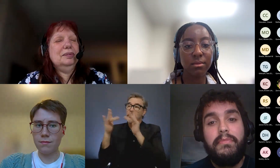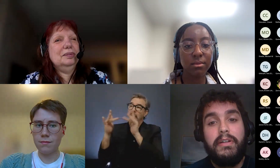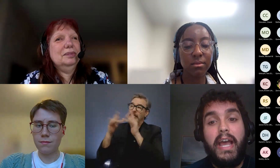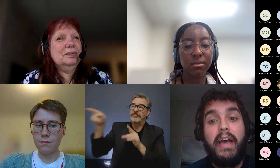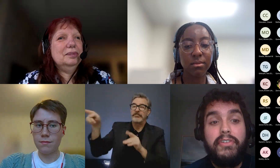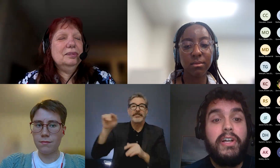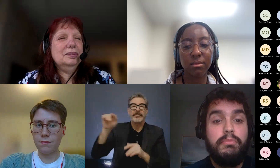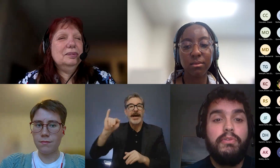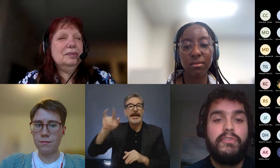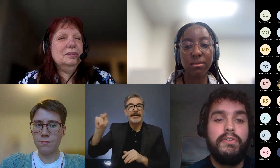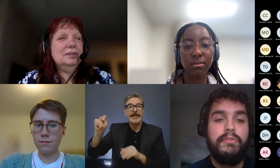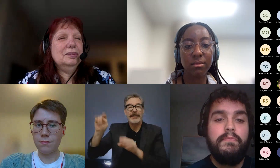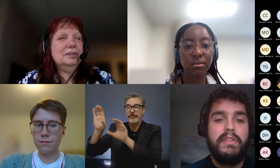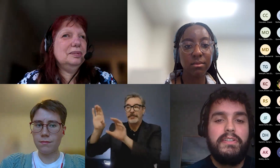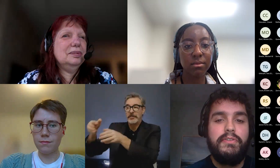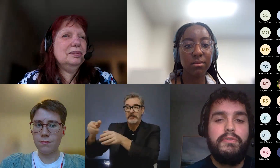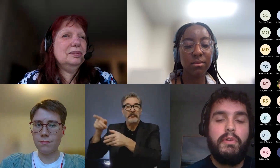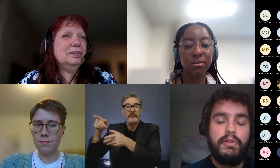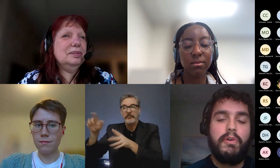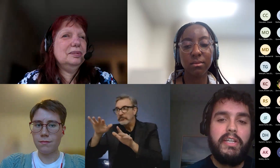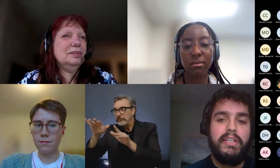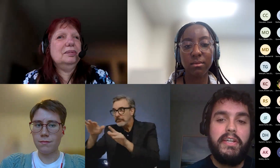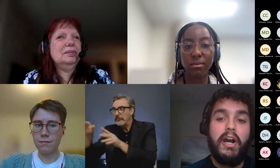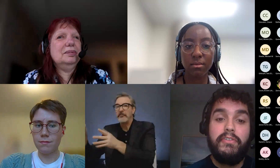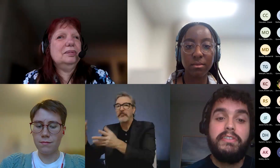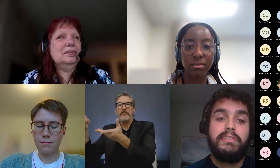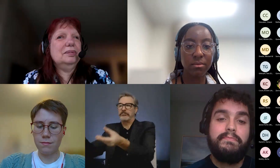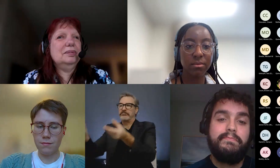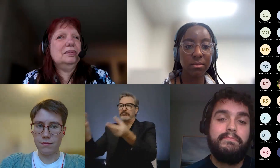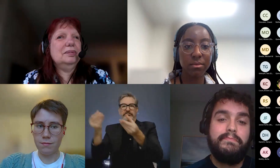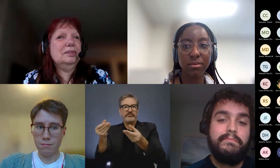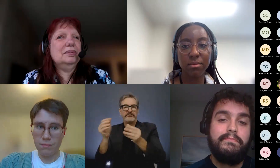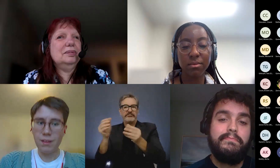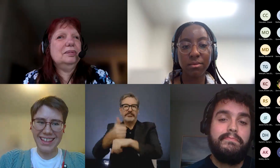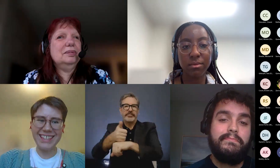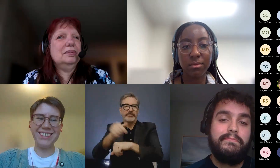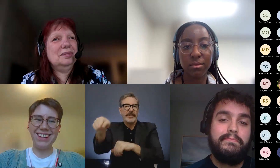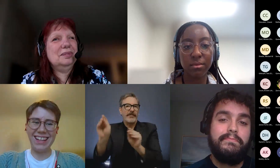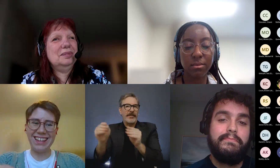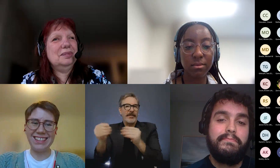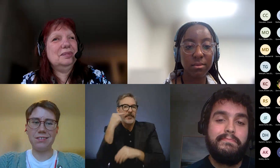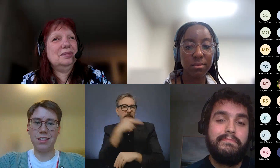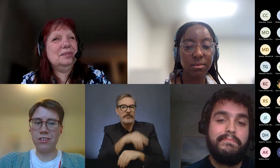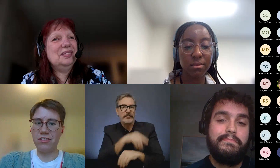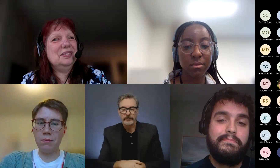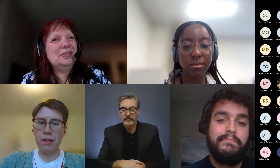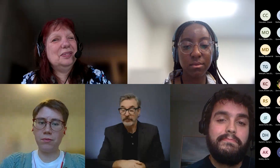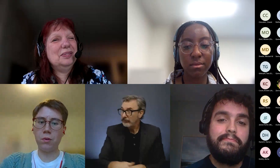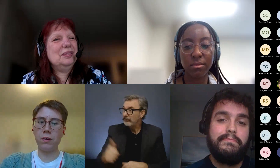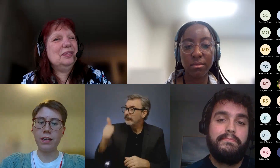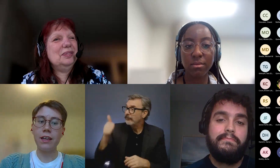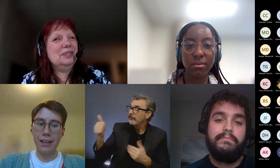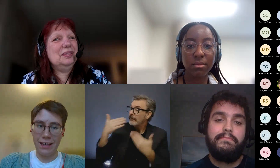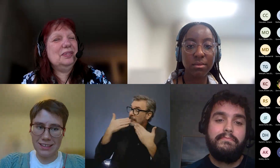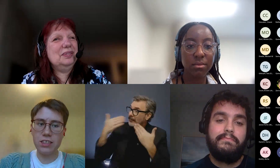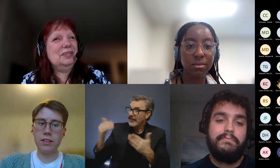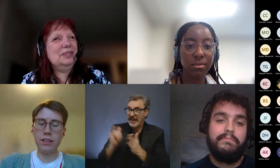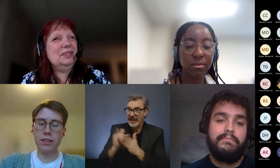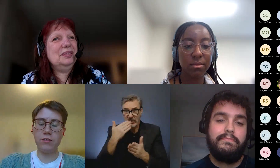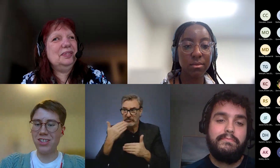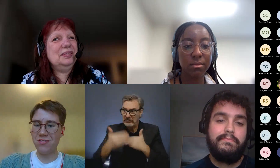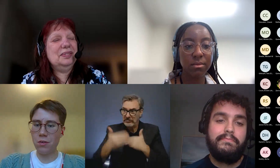have it available for you to use while you're working in the office. Thank you. That sounds like a great way forward, and